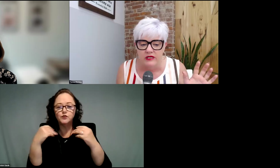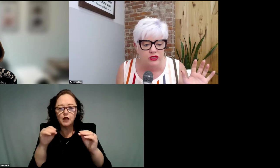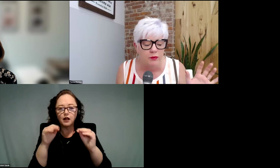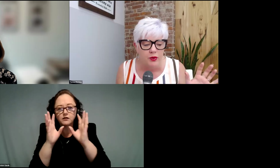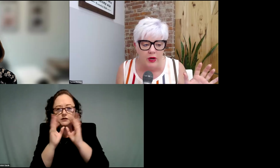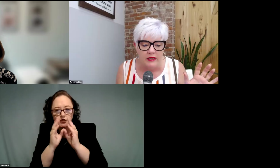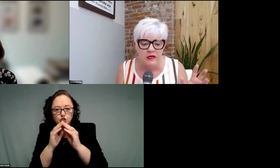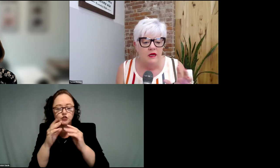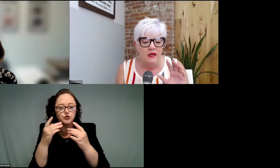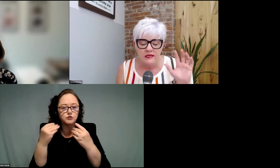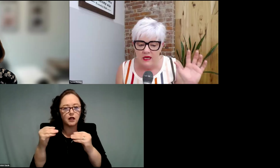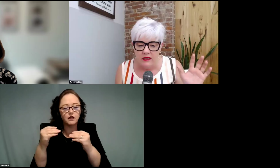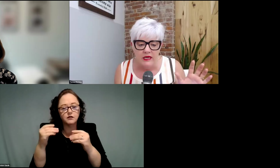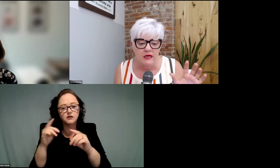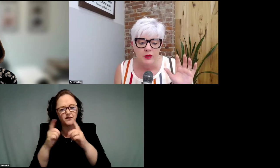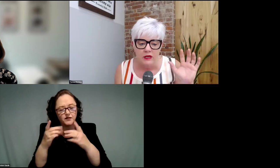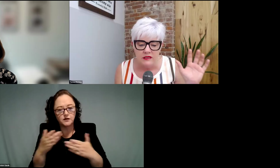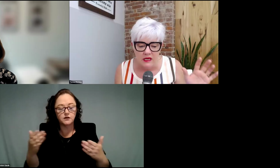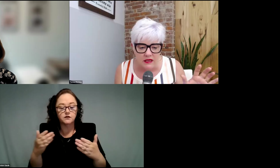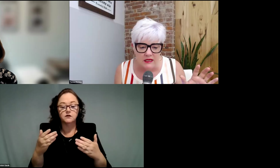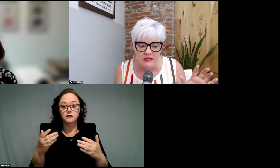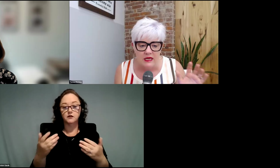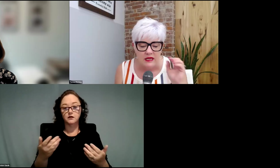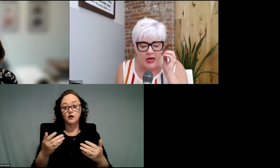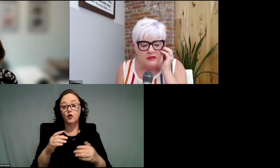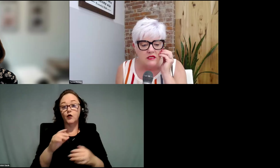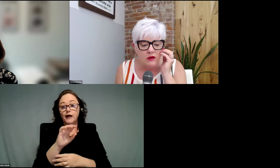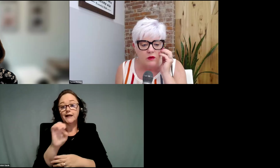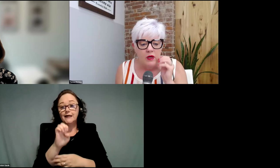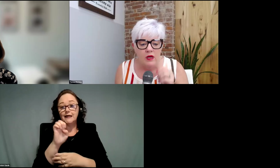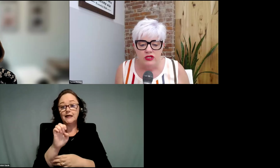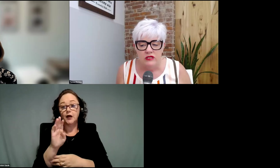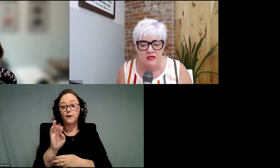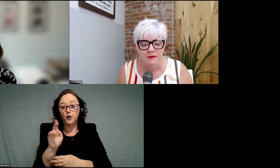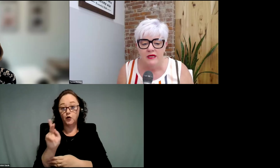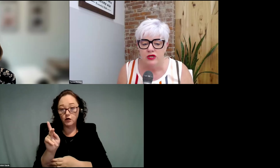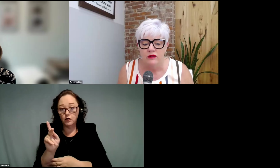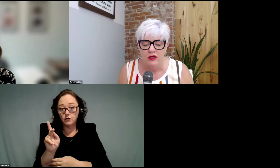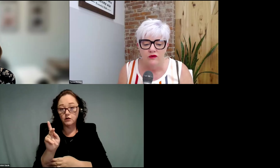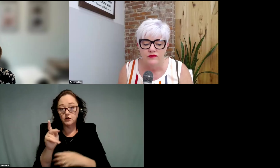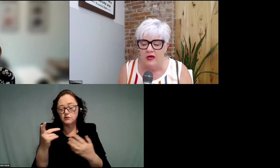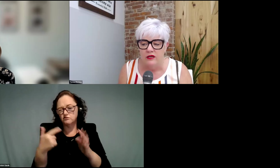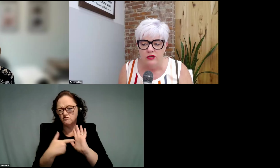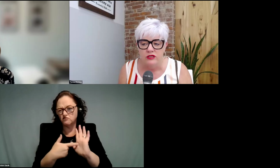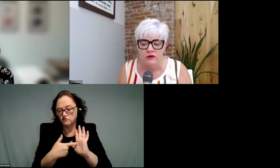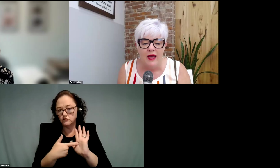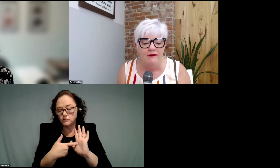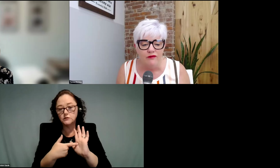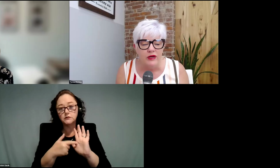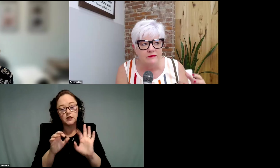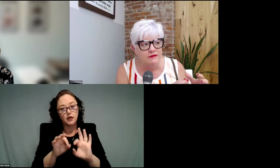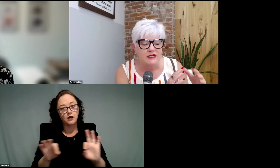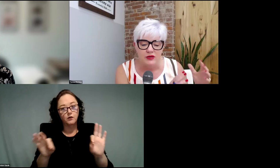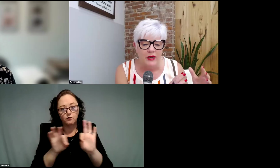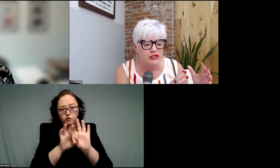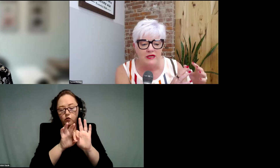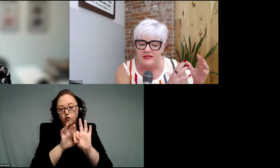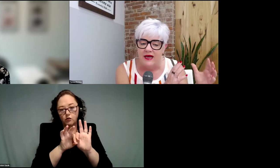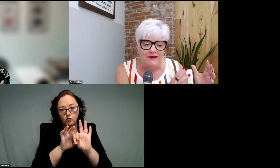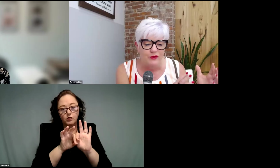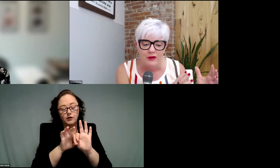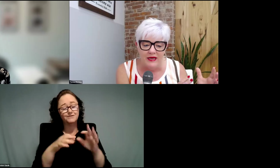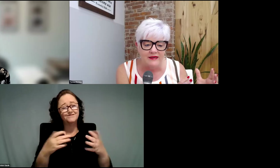with the digital print, like selling ebooks and things like that. So just make sure that you've done your every